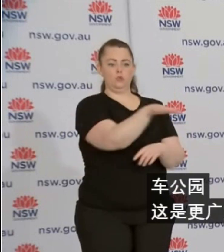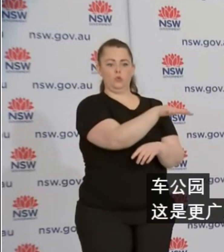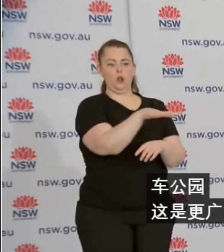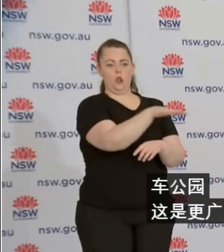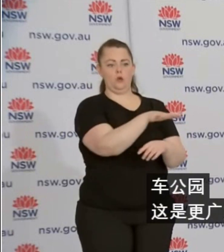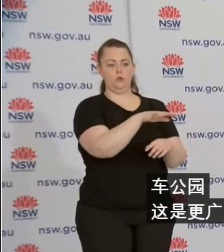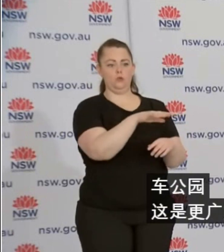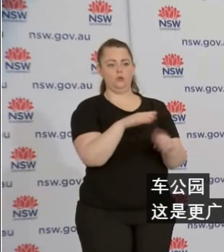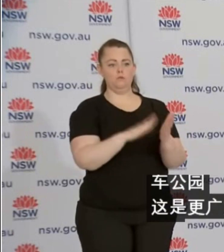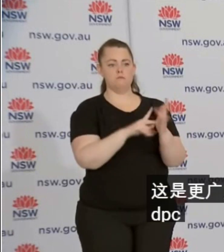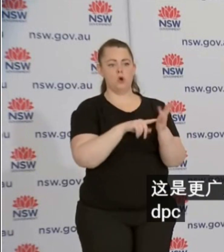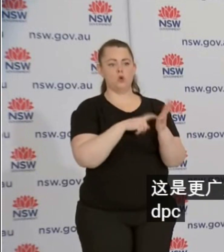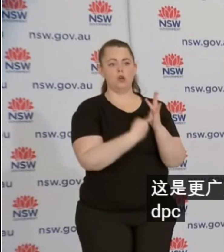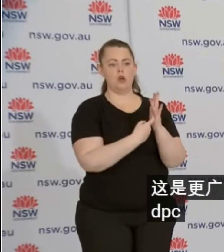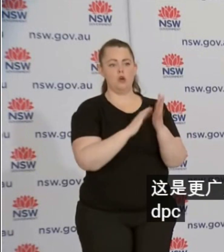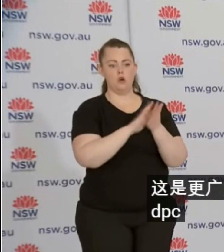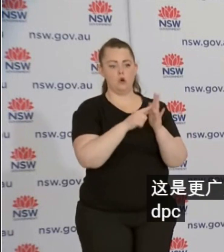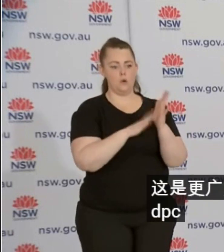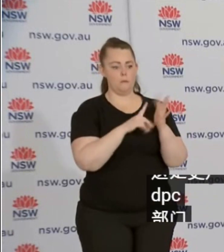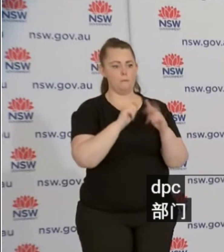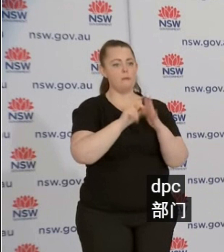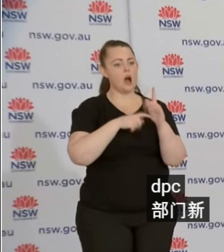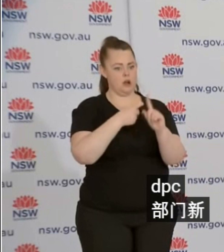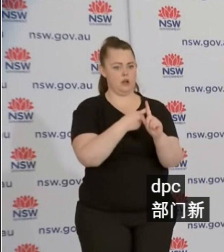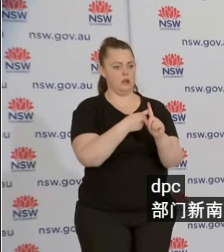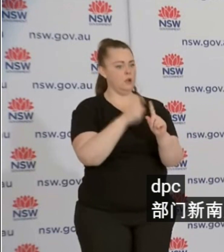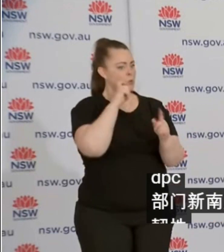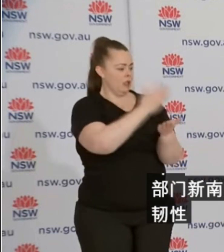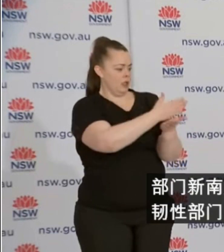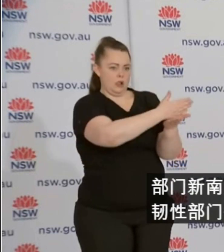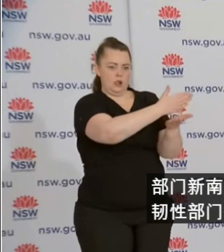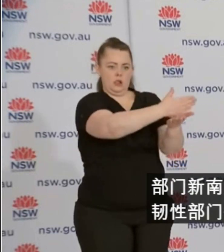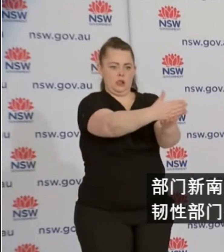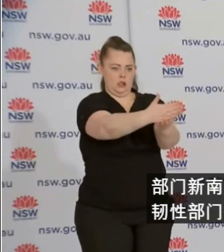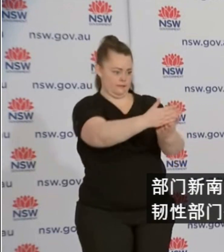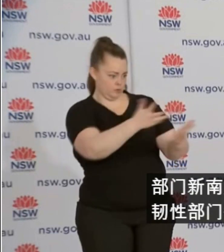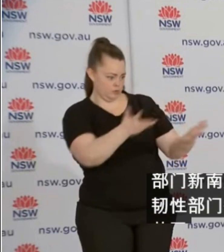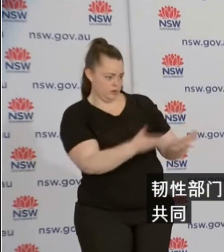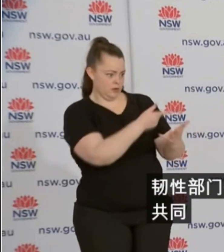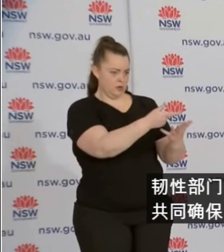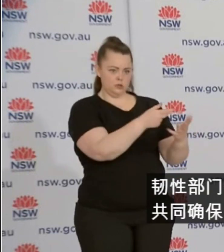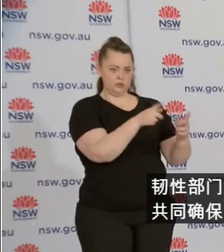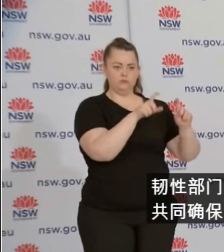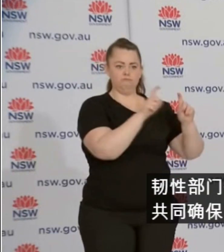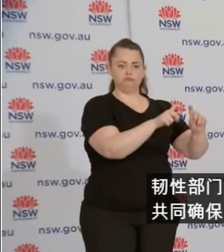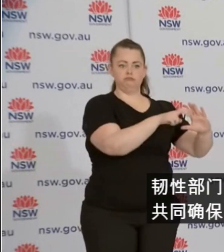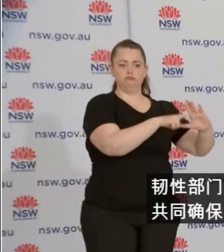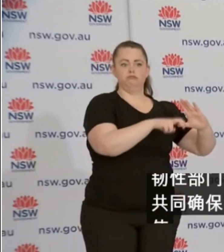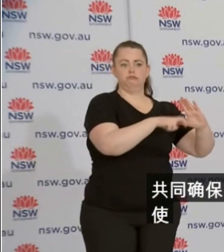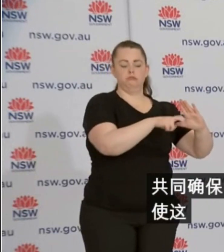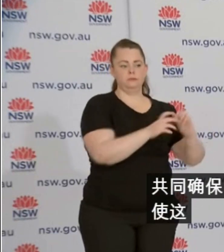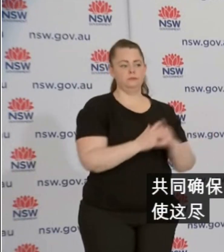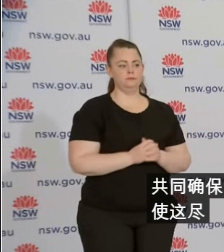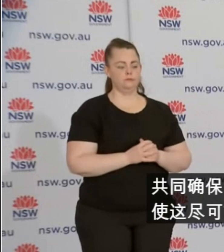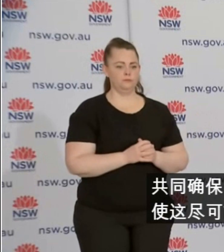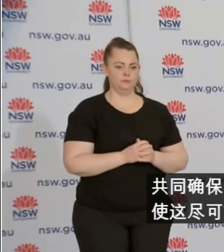all part of a broader approach. Also DPC, Department of Regional New South Wales, Department of Resilience, all working together to make sure that we actually